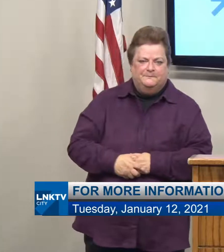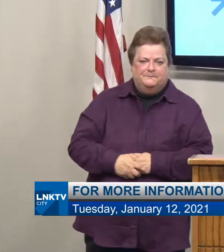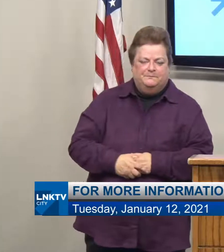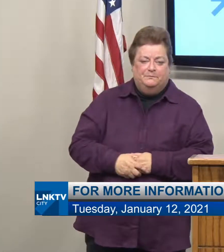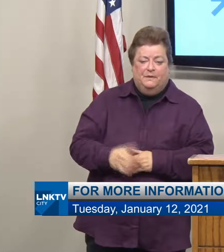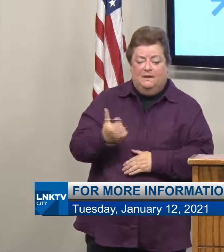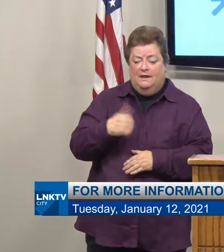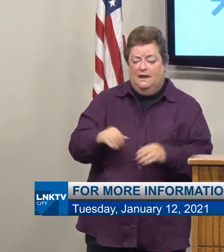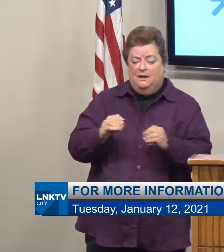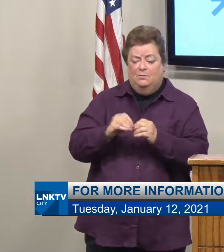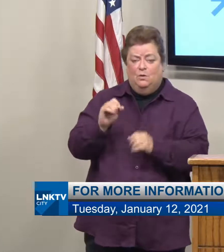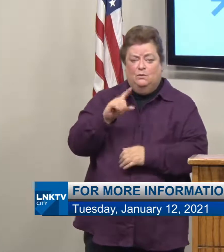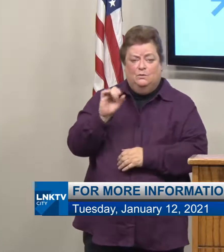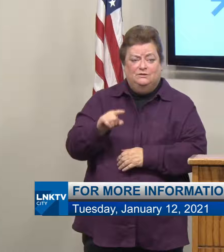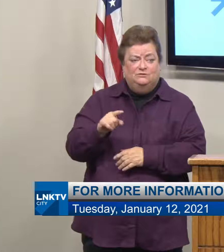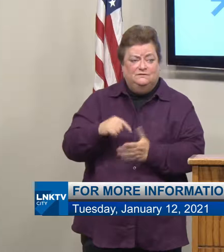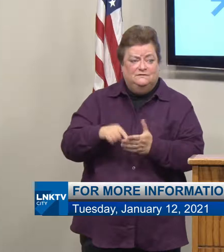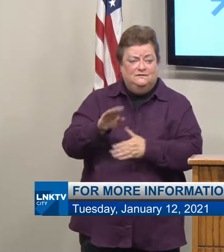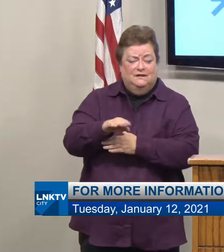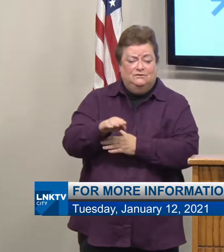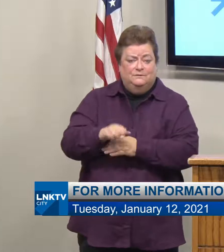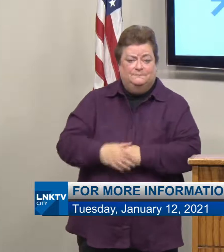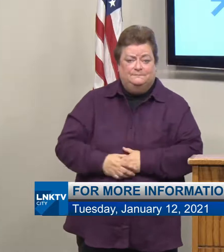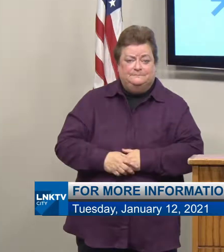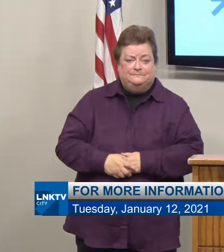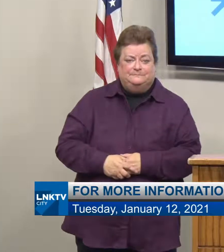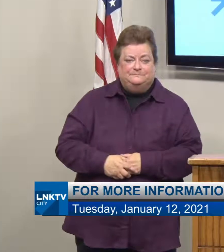Are there any other questions this afternoon?